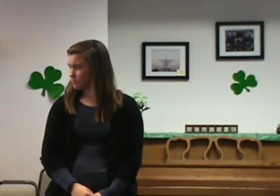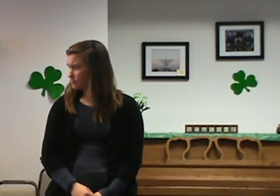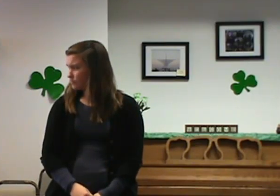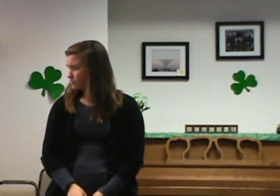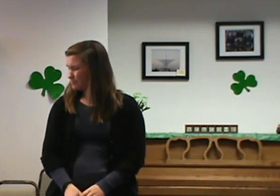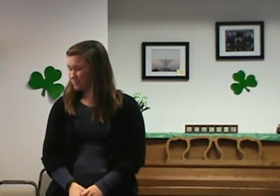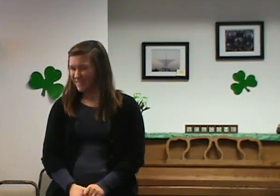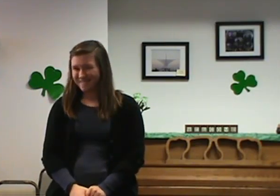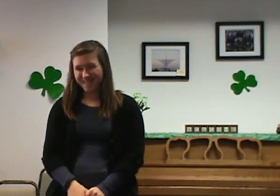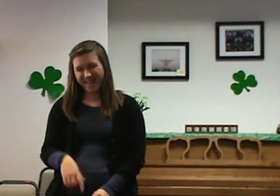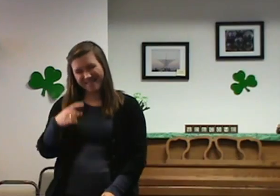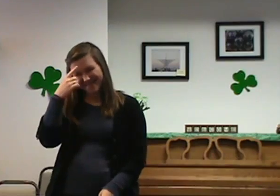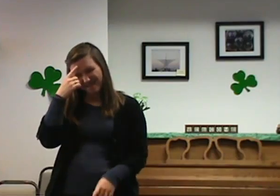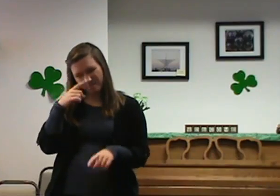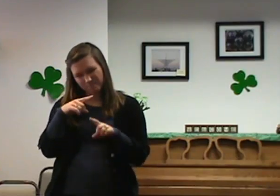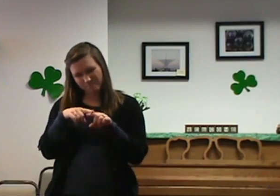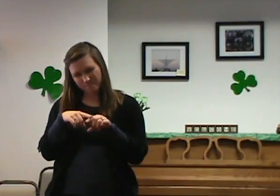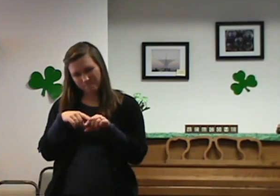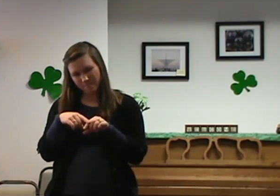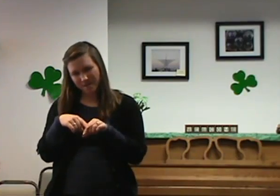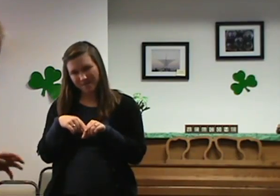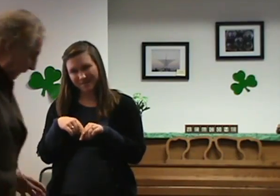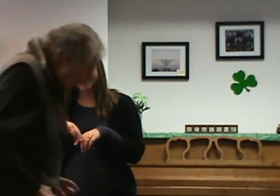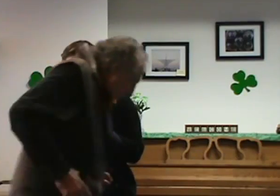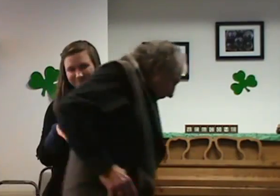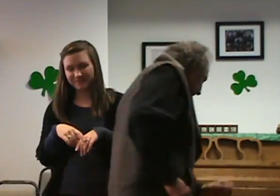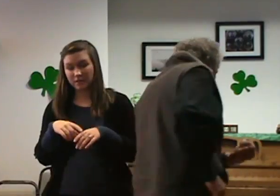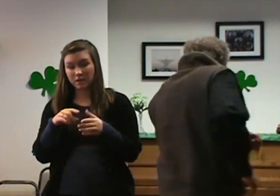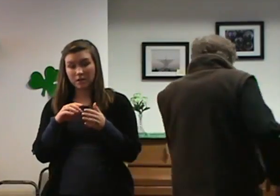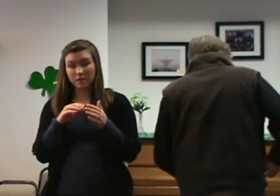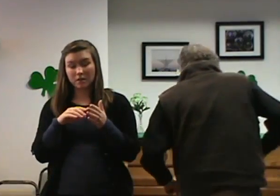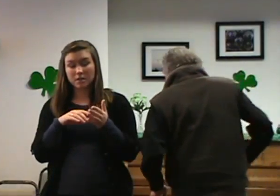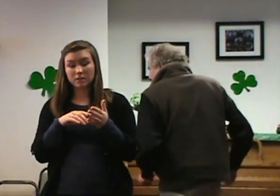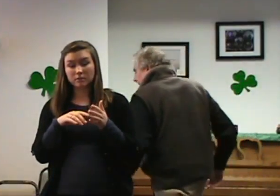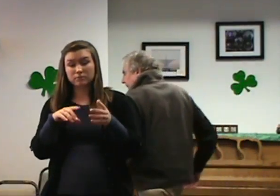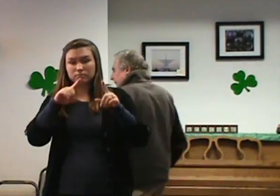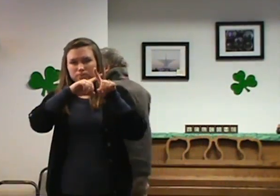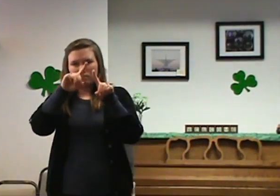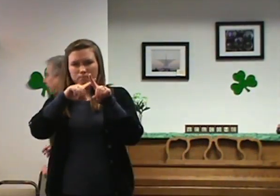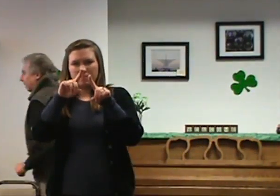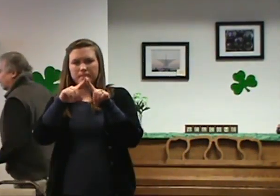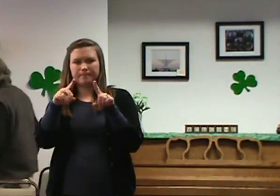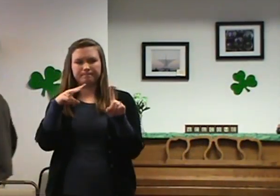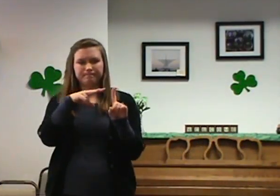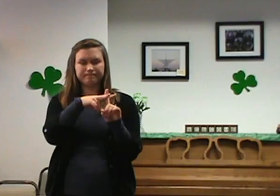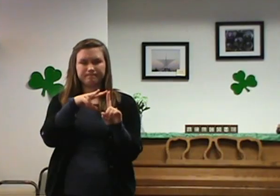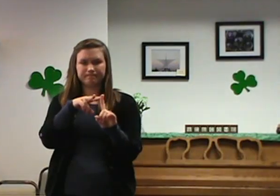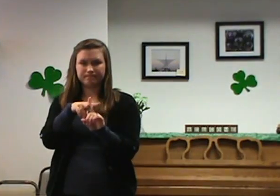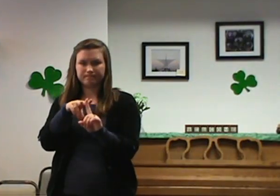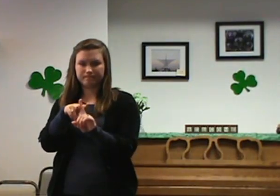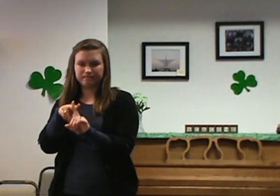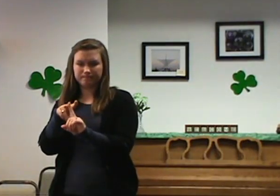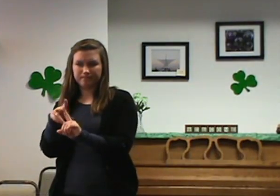there are different plugs in the back. Now, I've got, But you'd still need something to drive the braille,